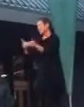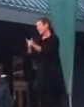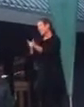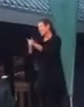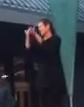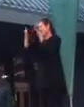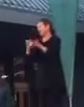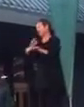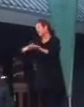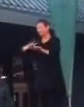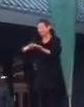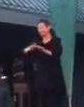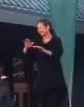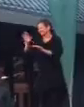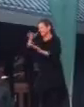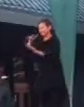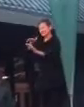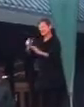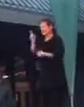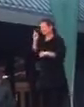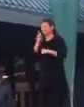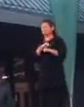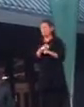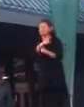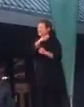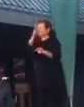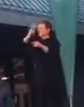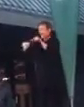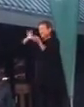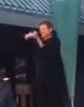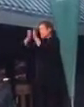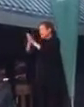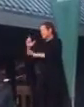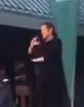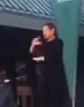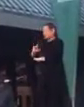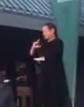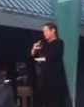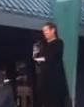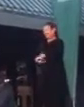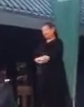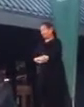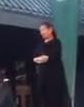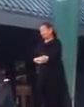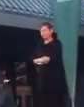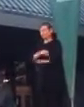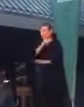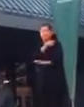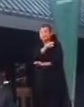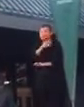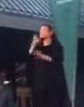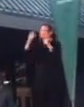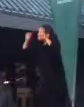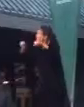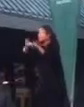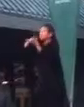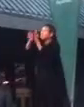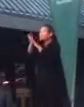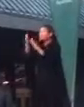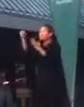You cannot stay here. You are not going to be an acolyte. You cannot become a priest.